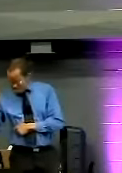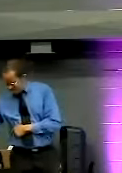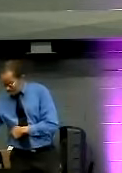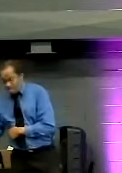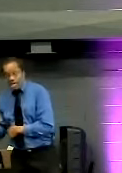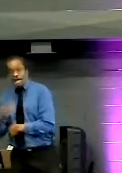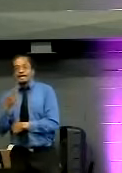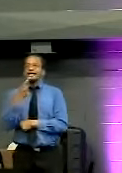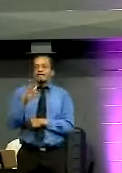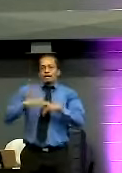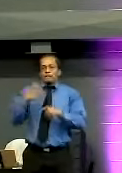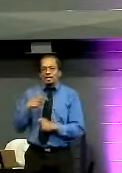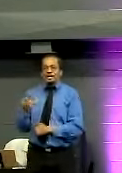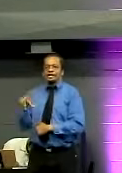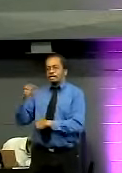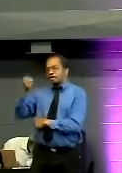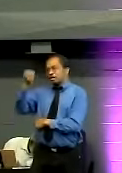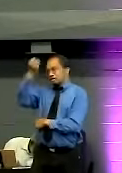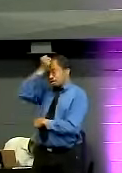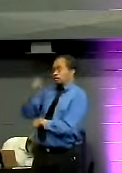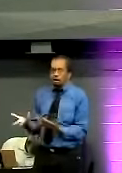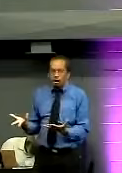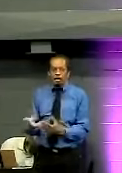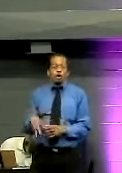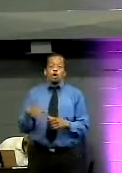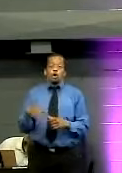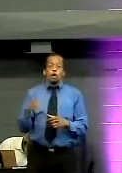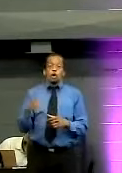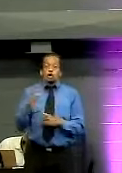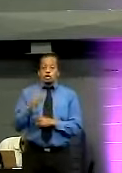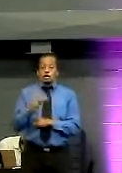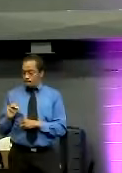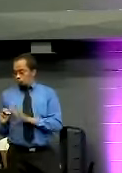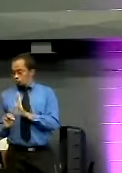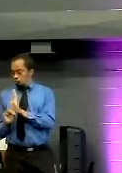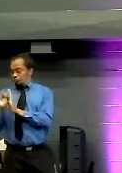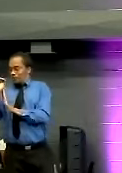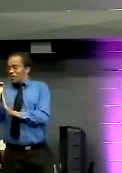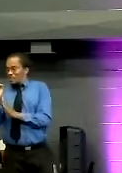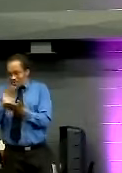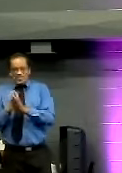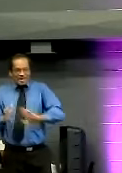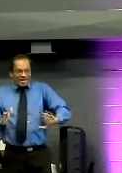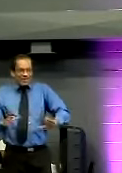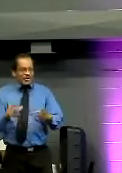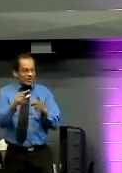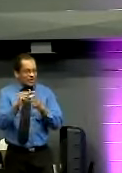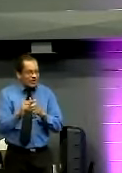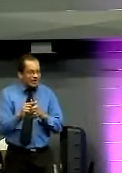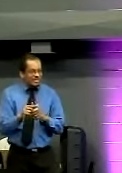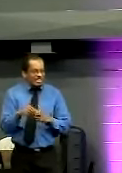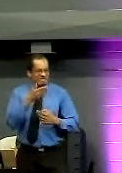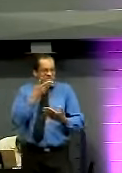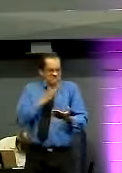dumb, D-U-M-B. What I learned is, the more mature you become, the words that you consider